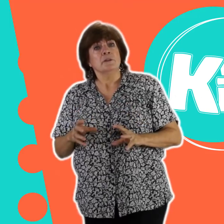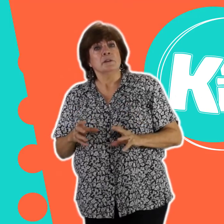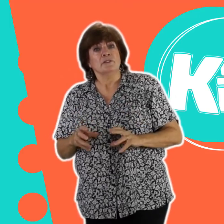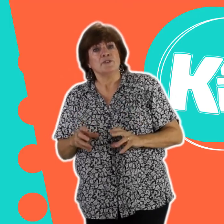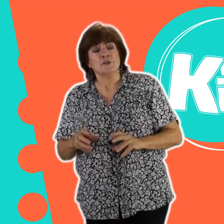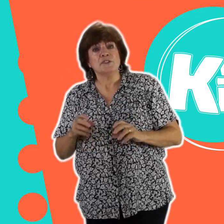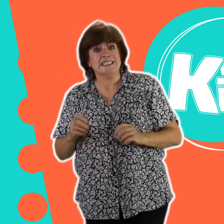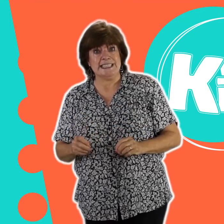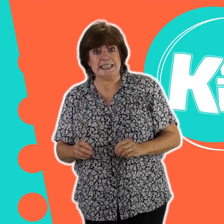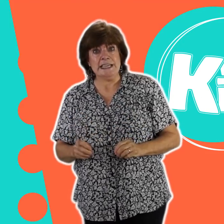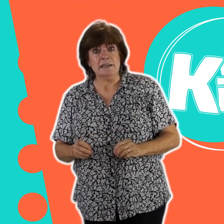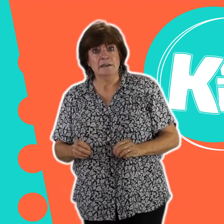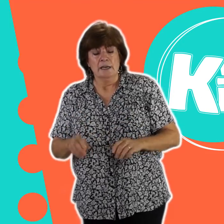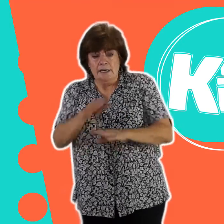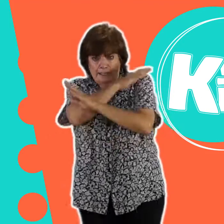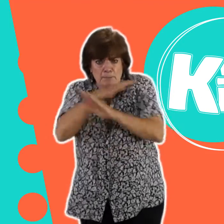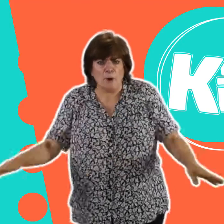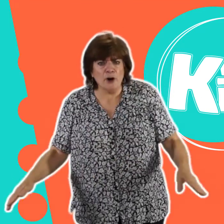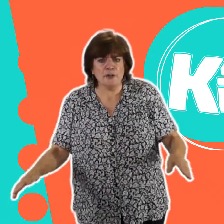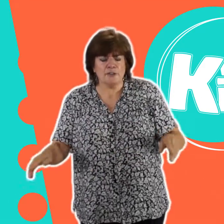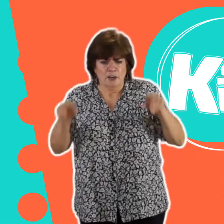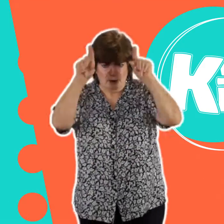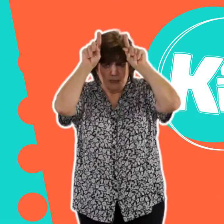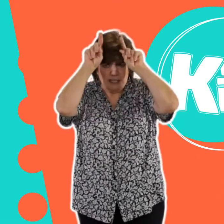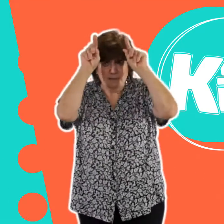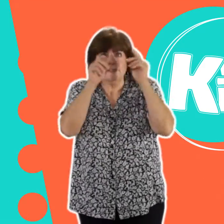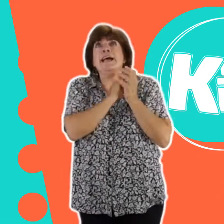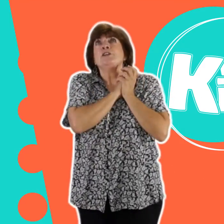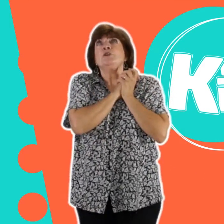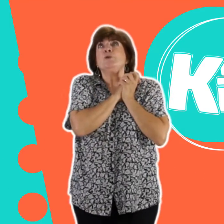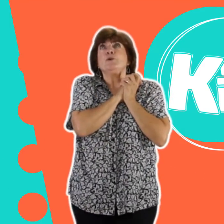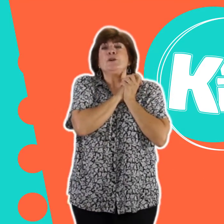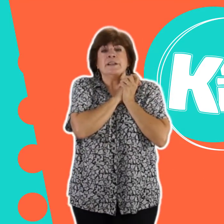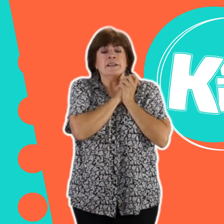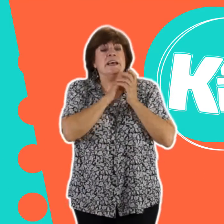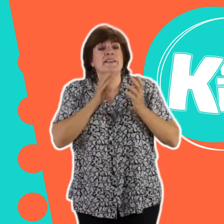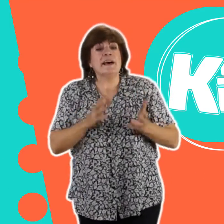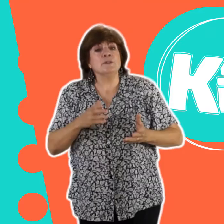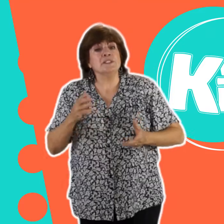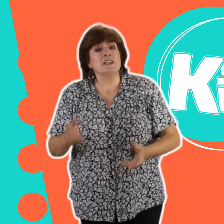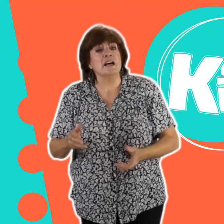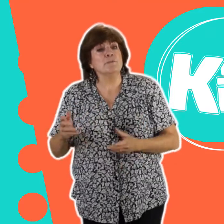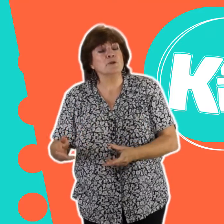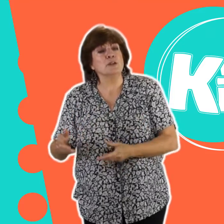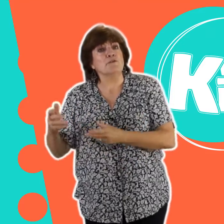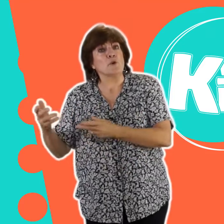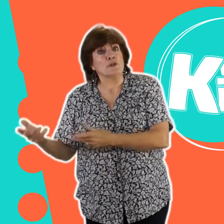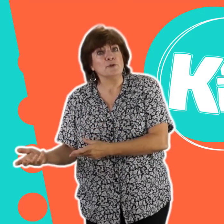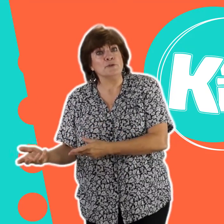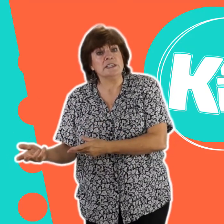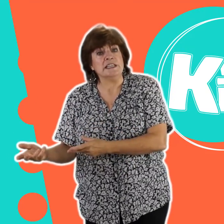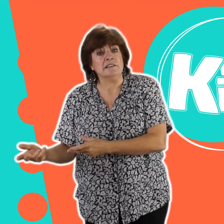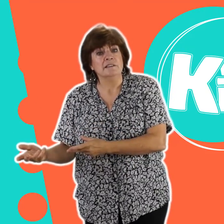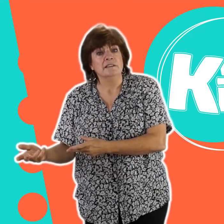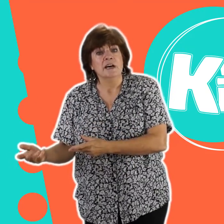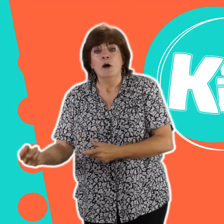the verse D? Depart from evil and do good. That was Psalm 34:13.